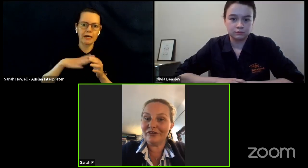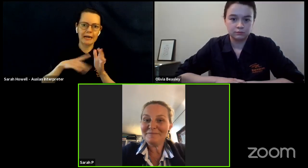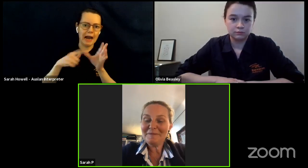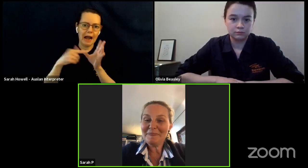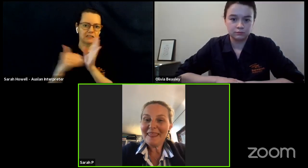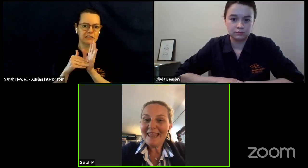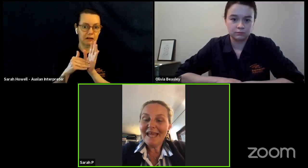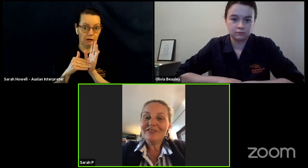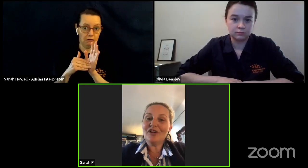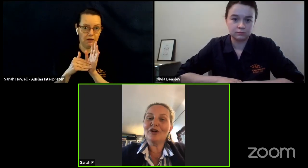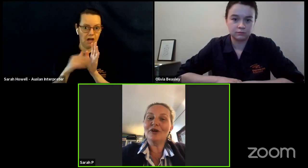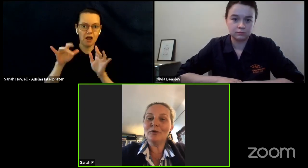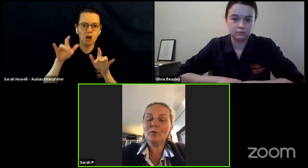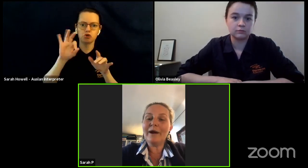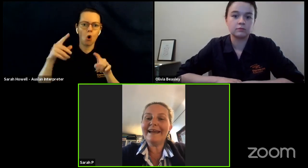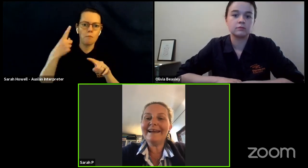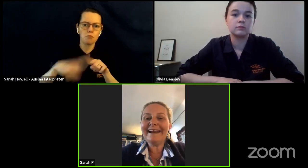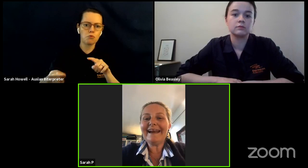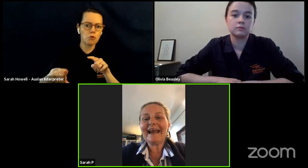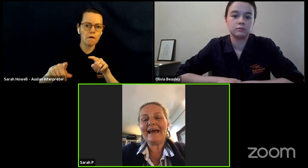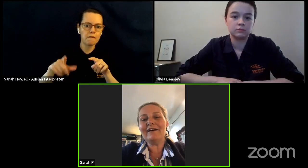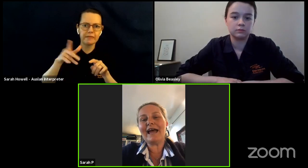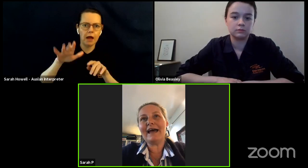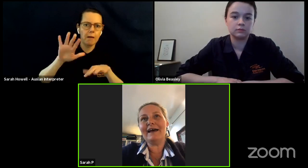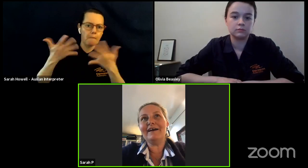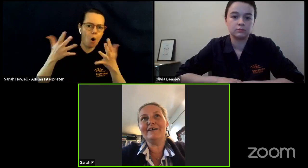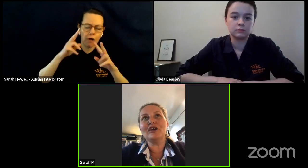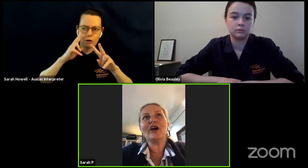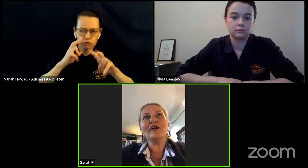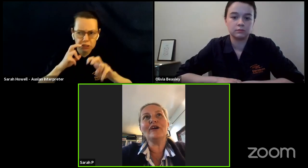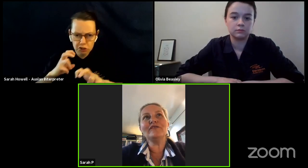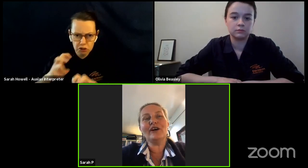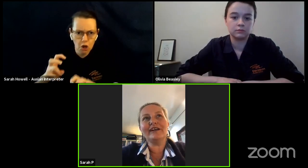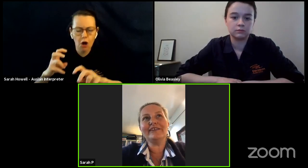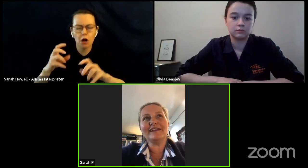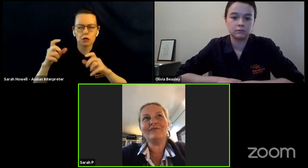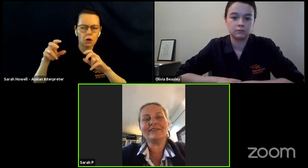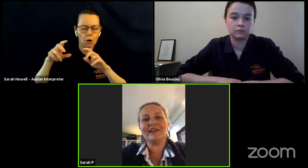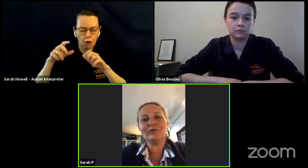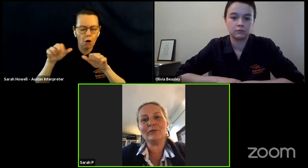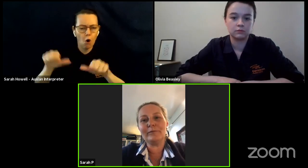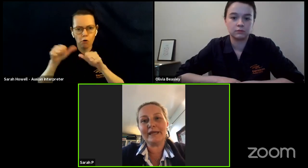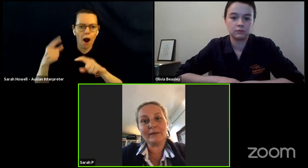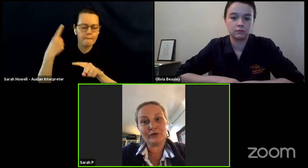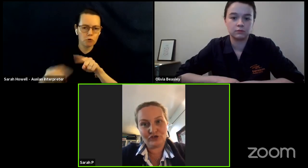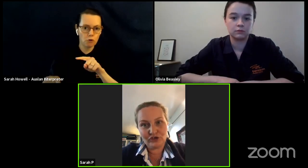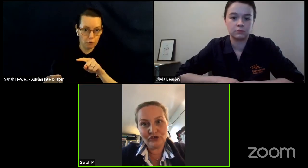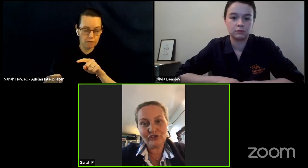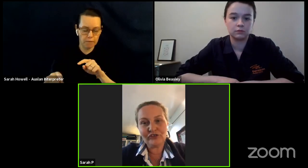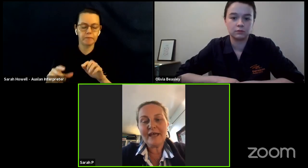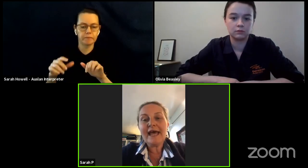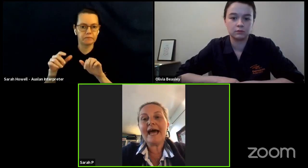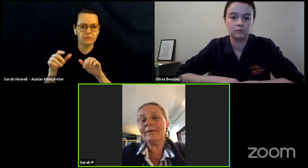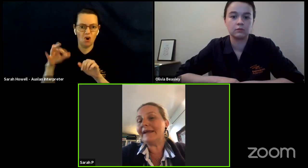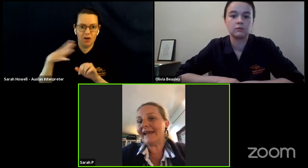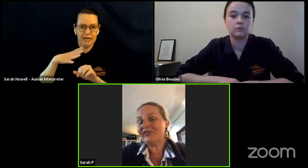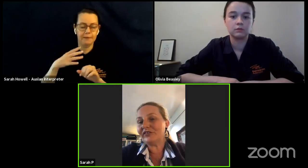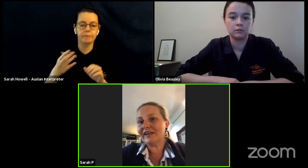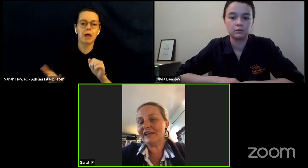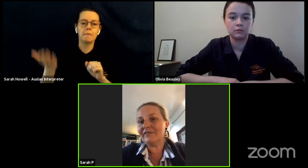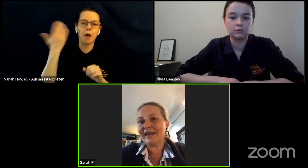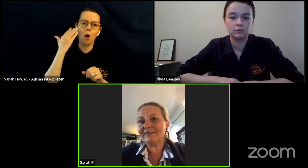it. So when the COVID-19 vaccines were being produced,